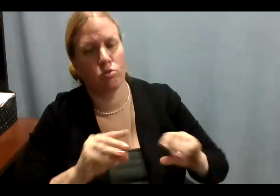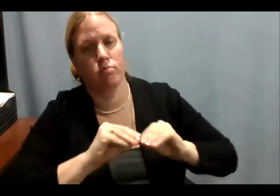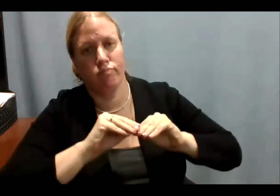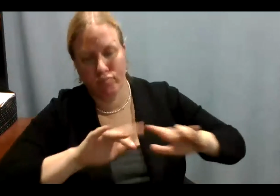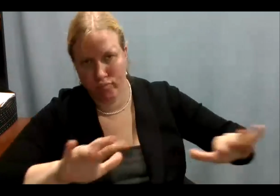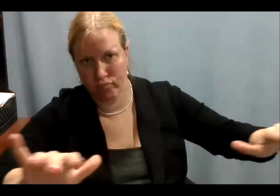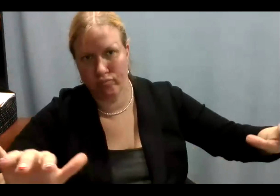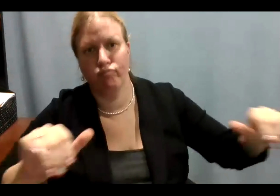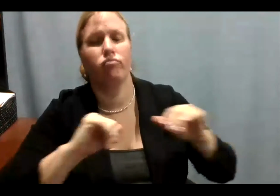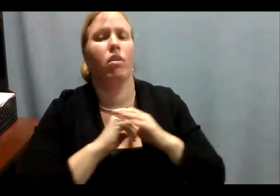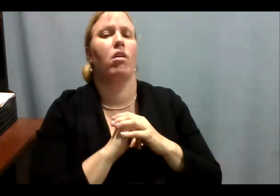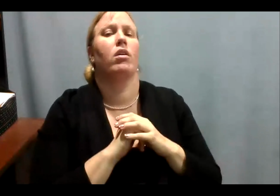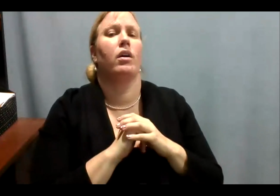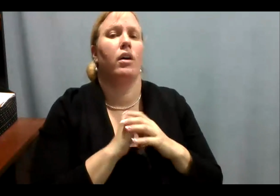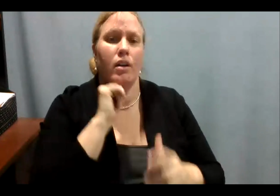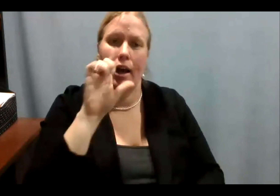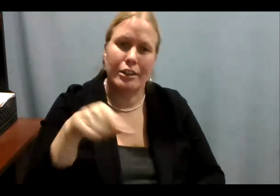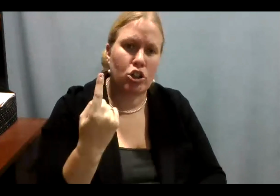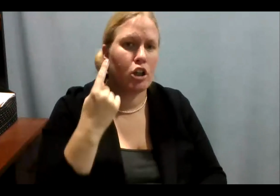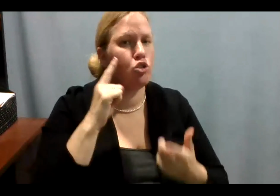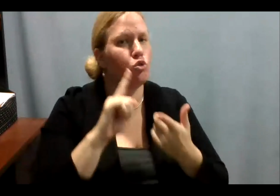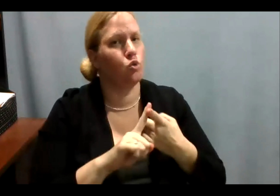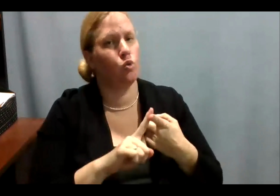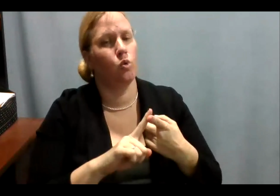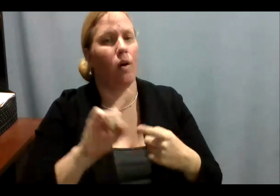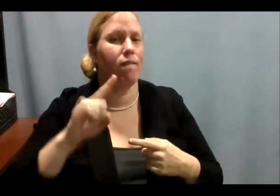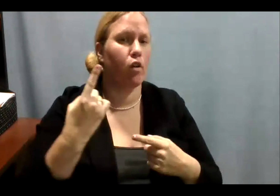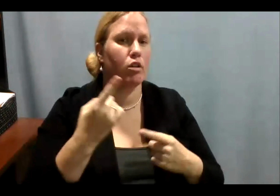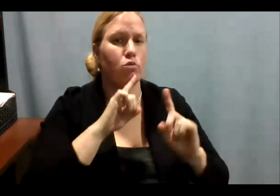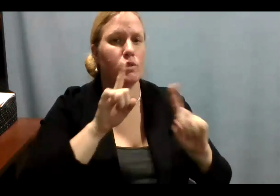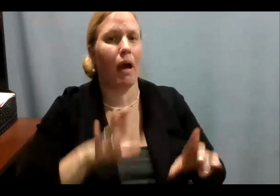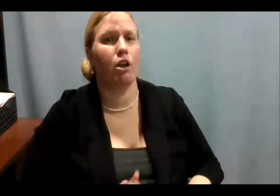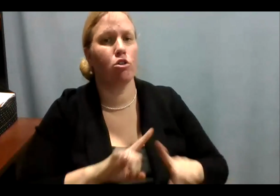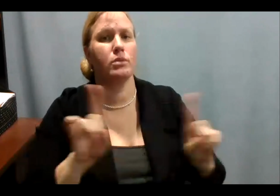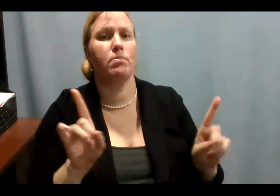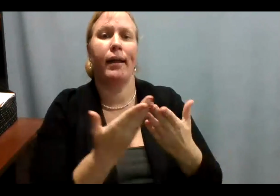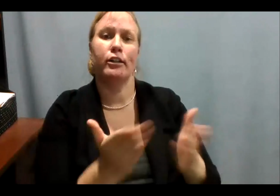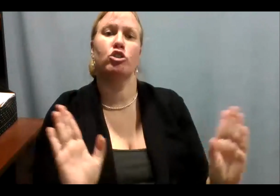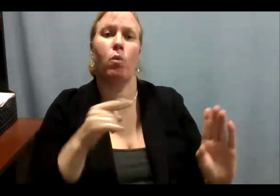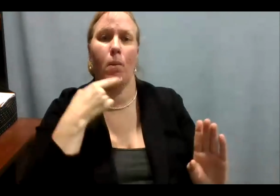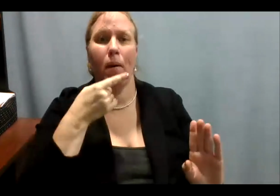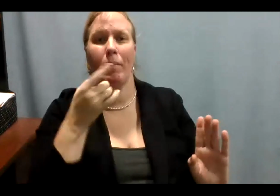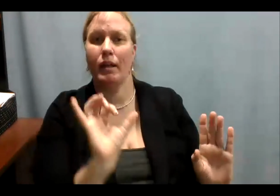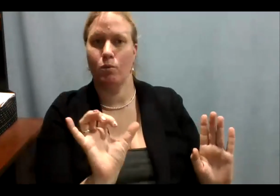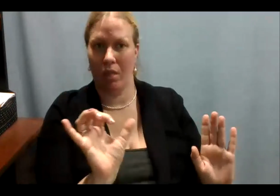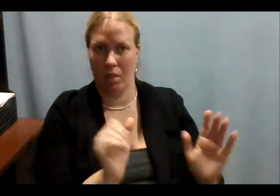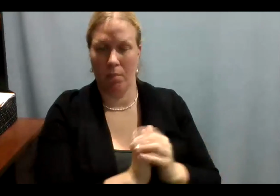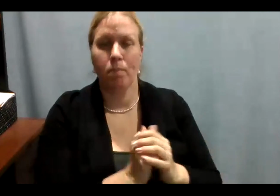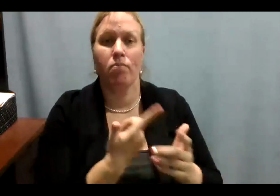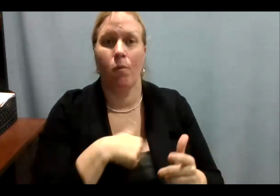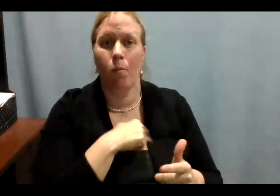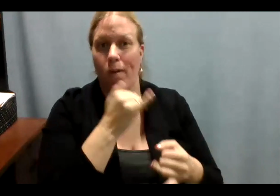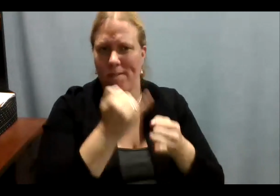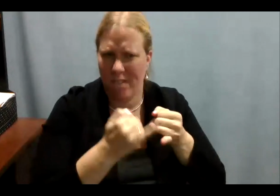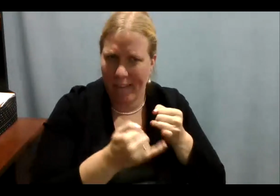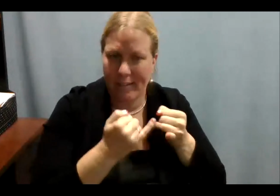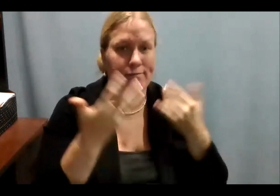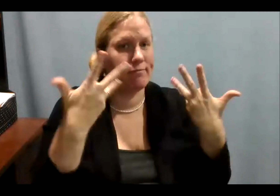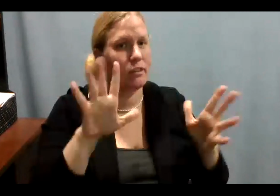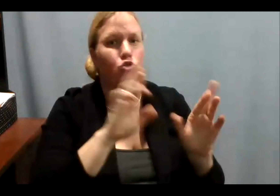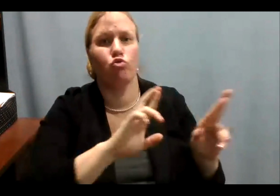not only to our first responders but also to the general public um so we are final we have finalized those and getting them ready for print